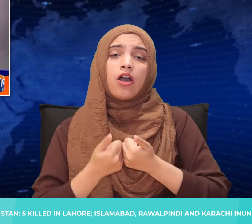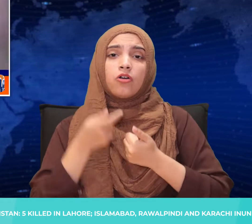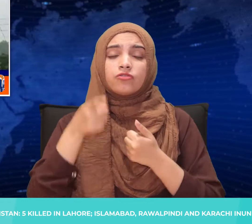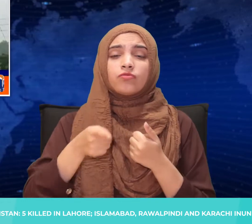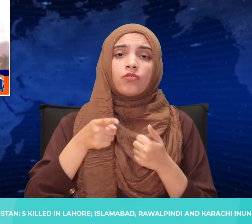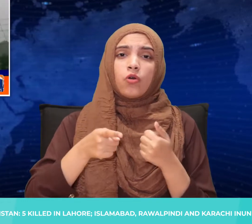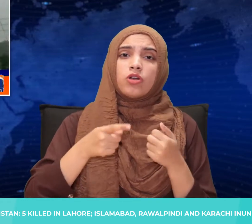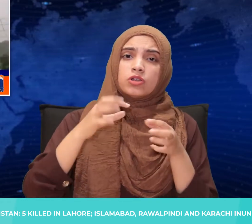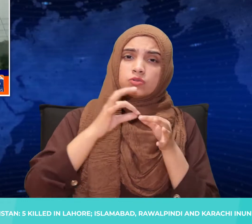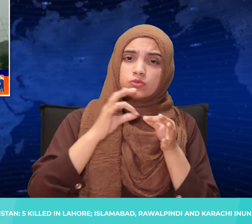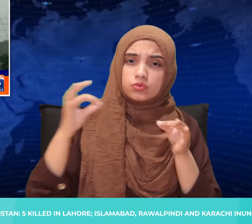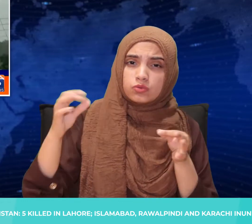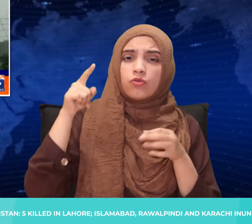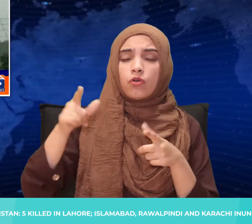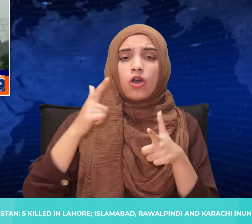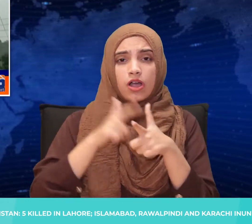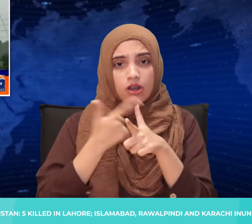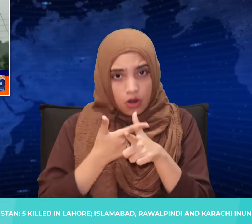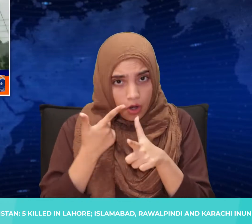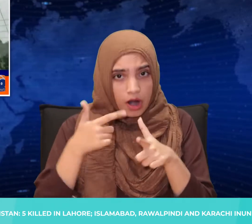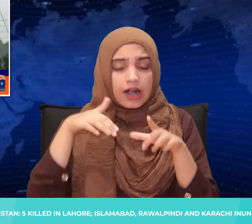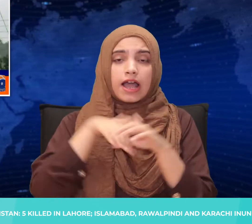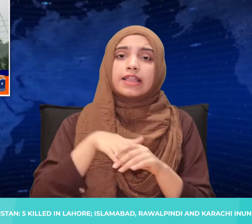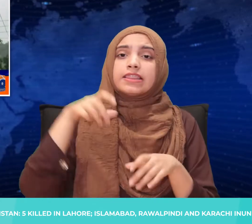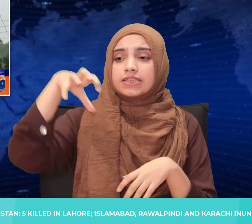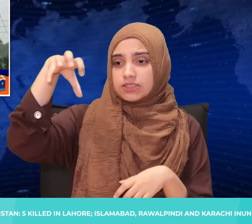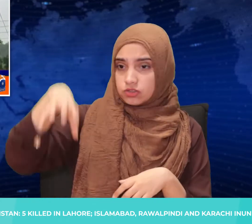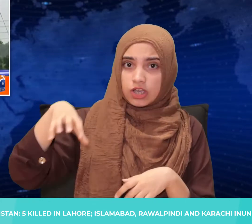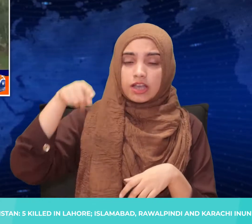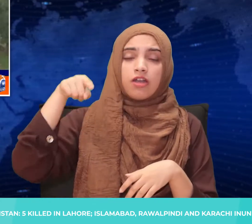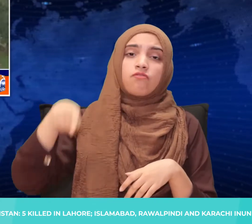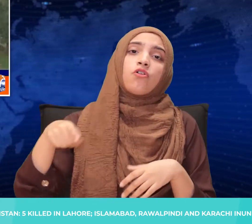downpour in areas in and around Lahore on Friday.